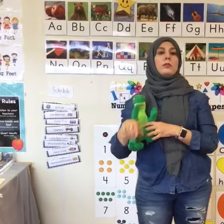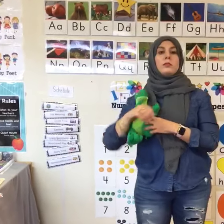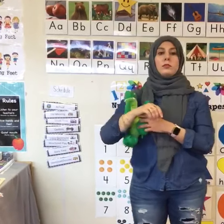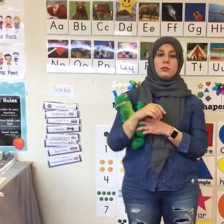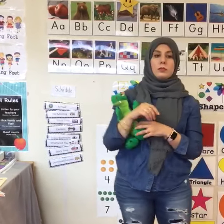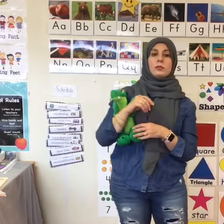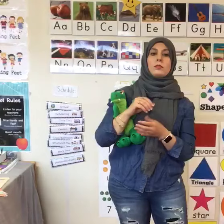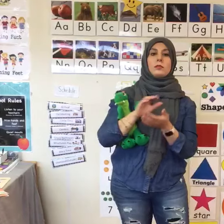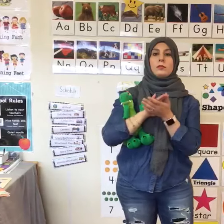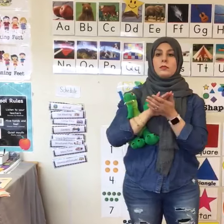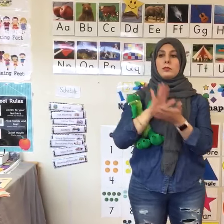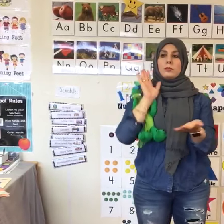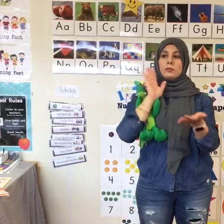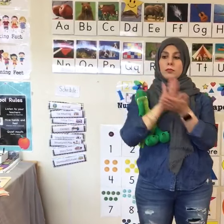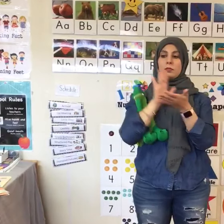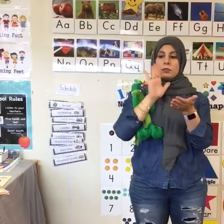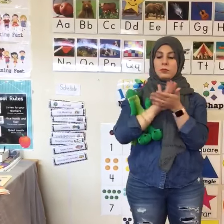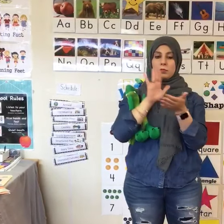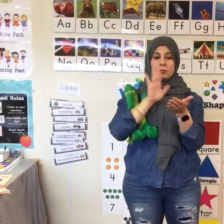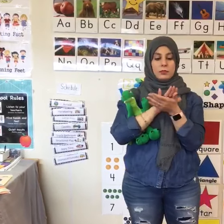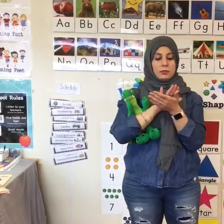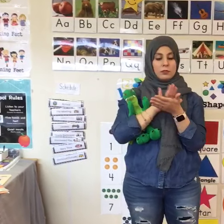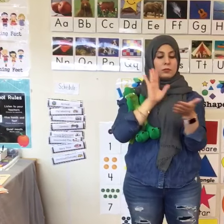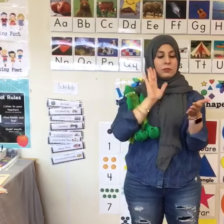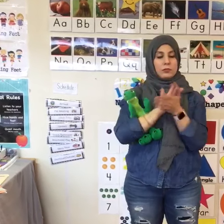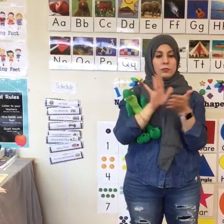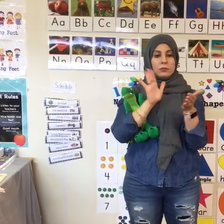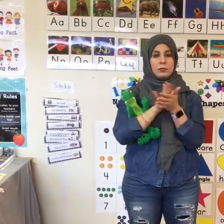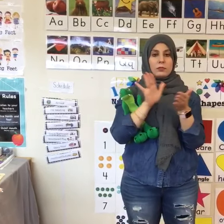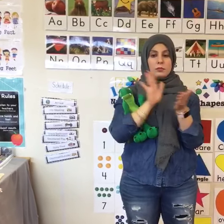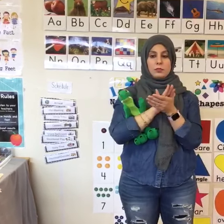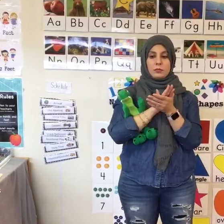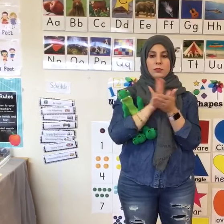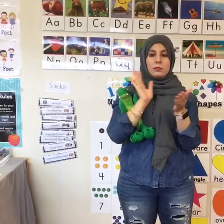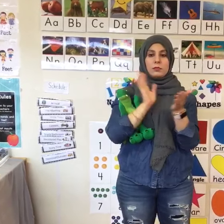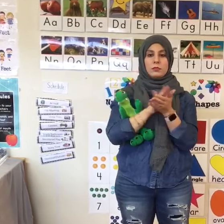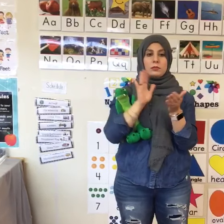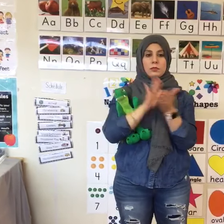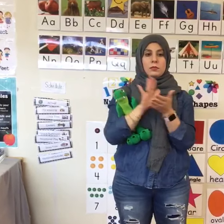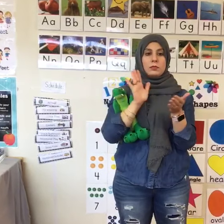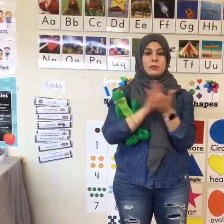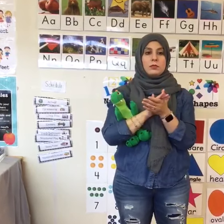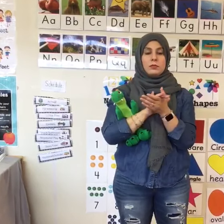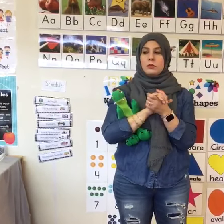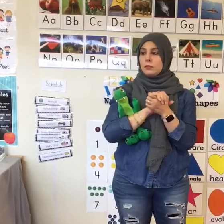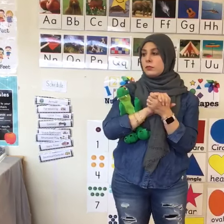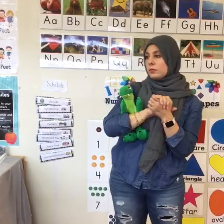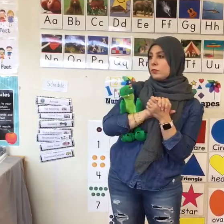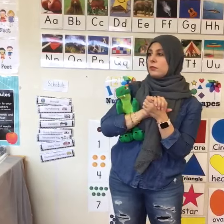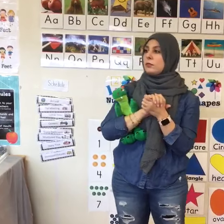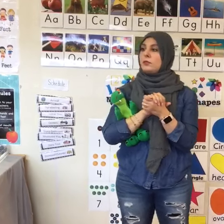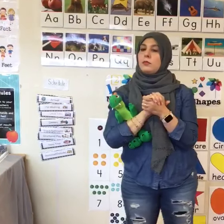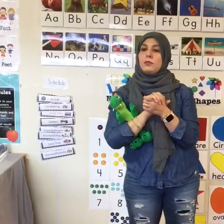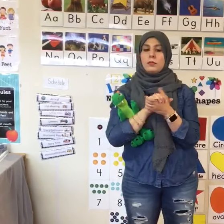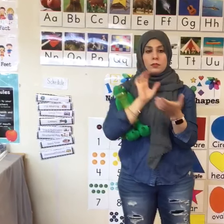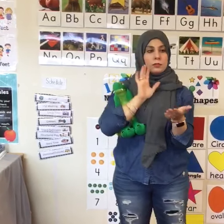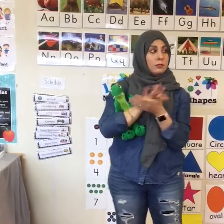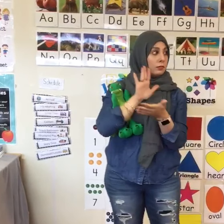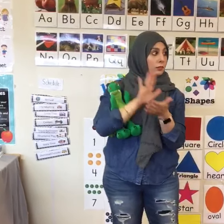The horn on the bus goes beep, beep, beep, beep, beep, beep, beep, beep, beep. The horn on the bus goes beep,